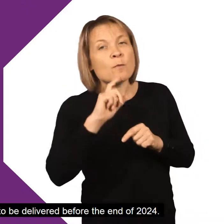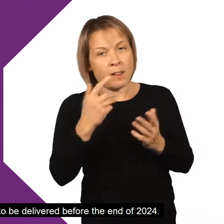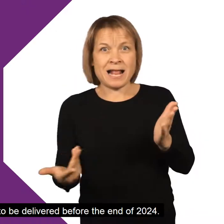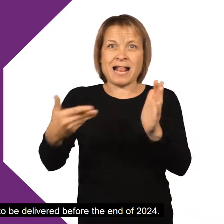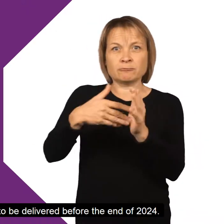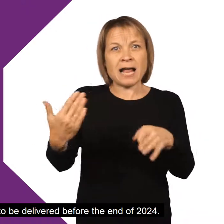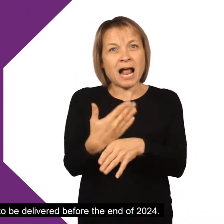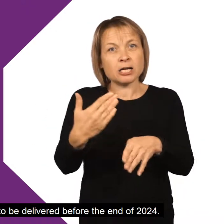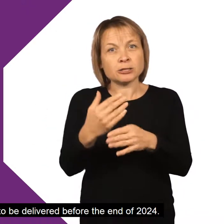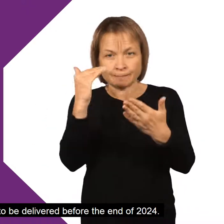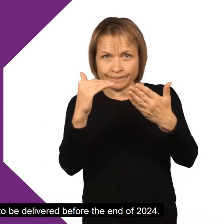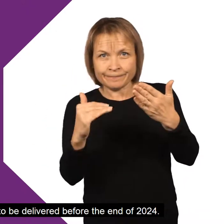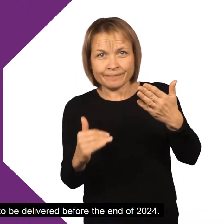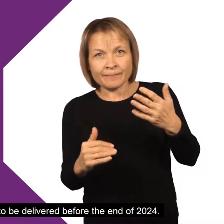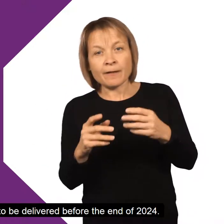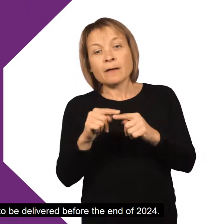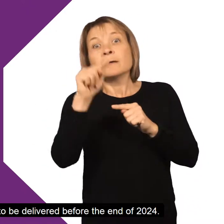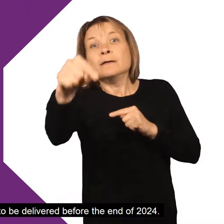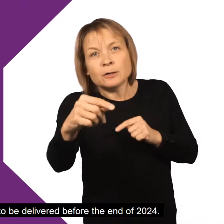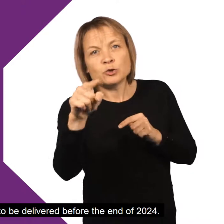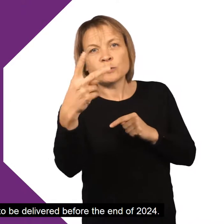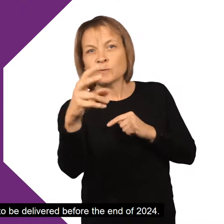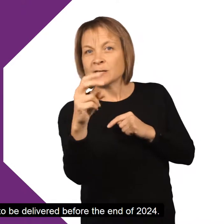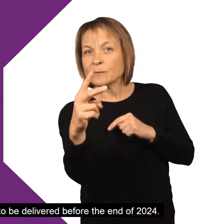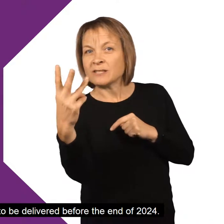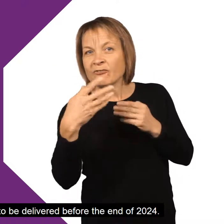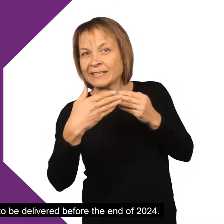set of actions to be delivered before the end of 2024.